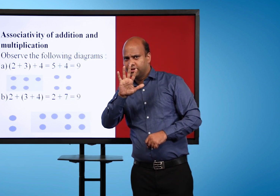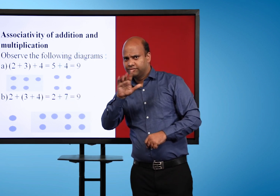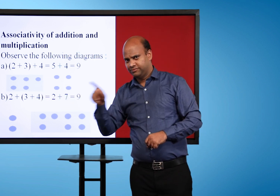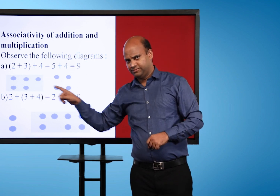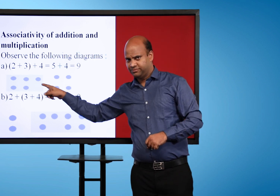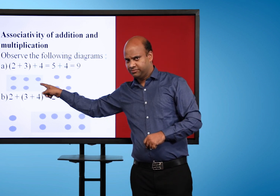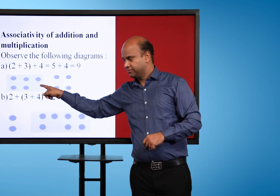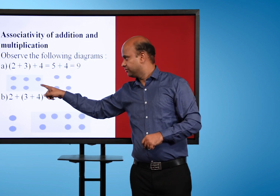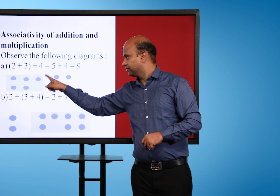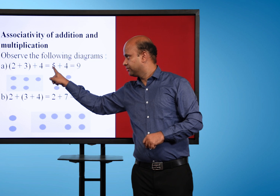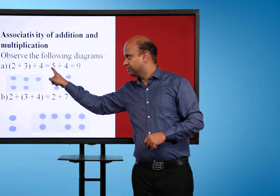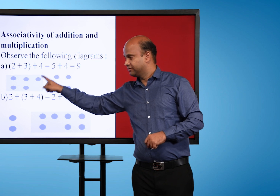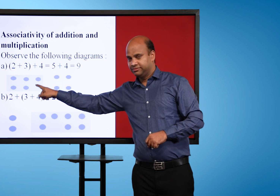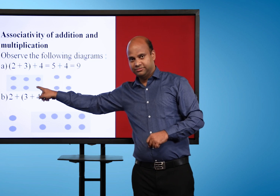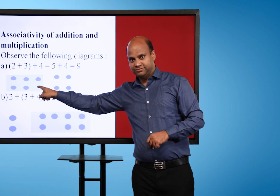in one box